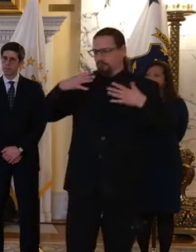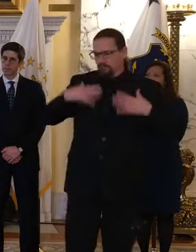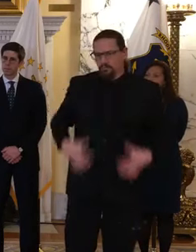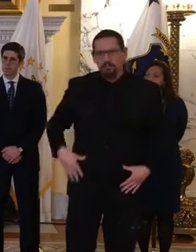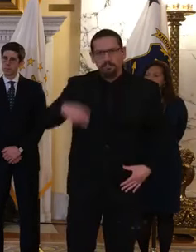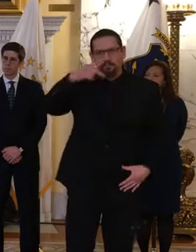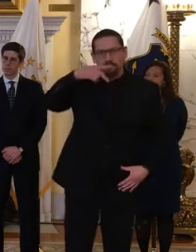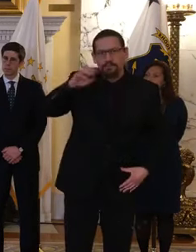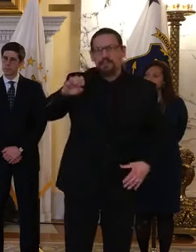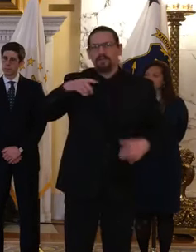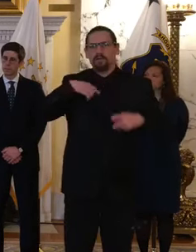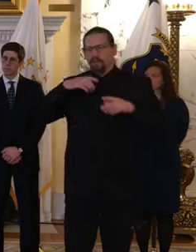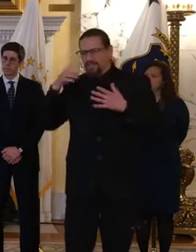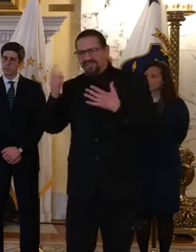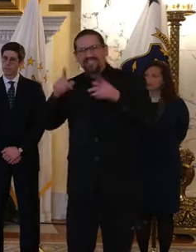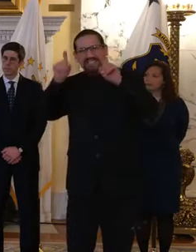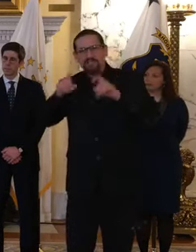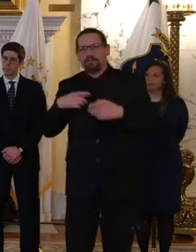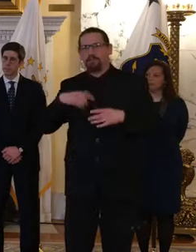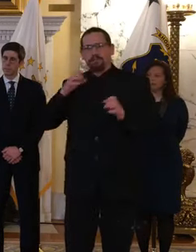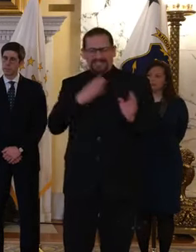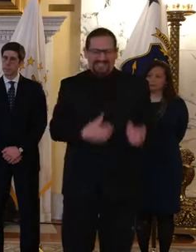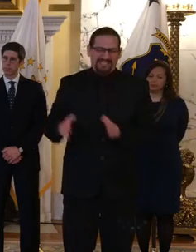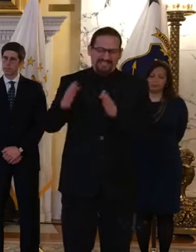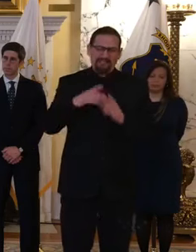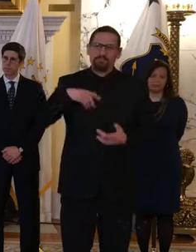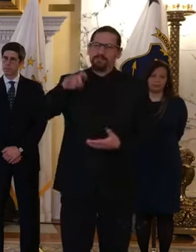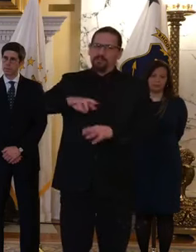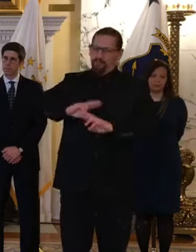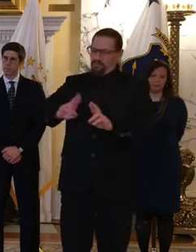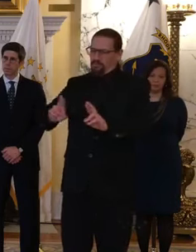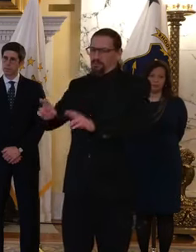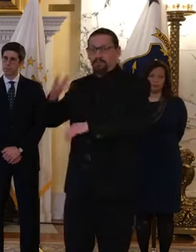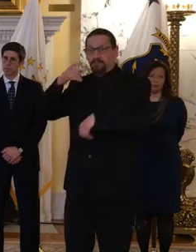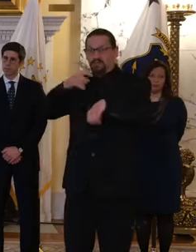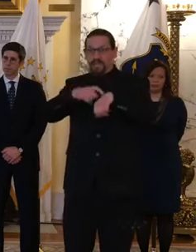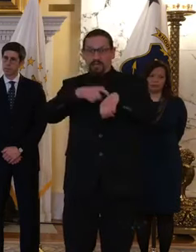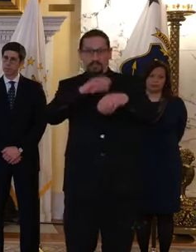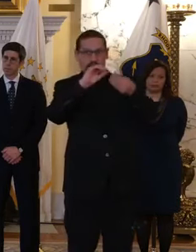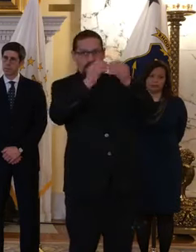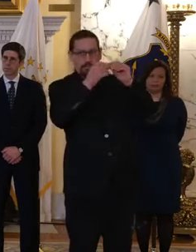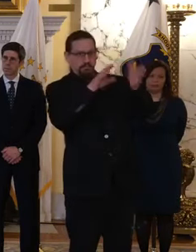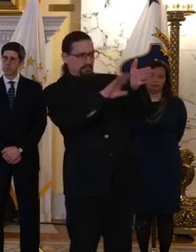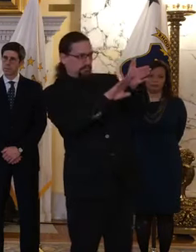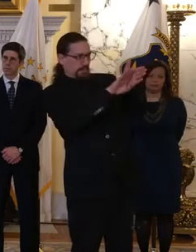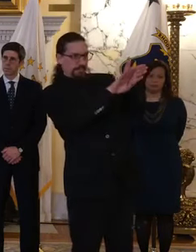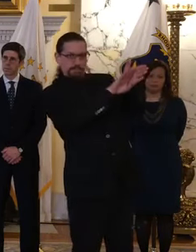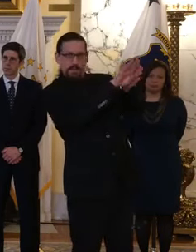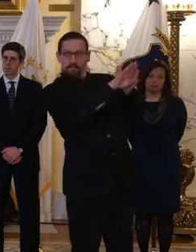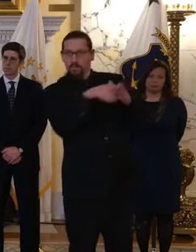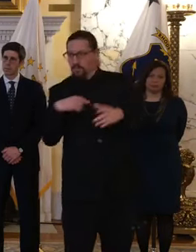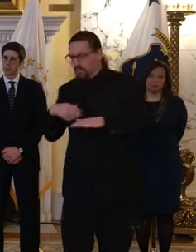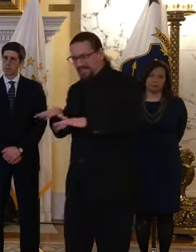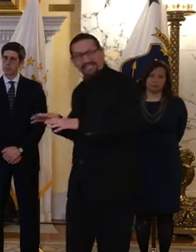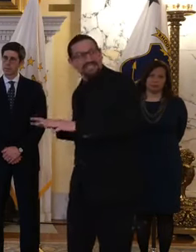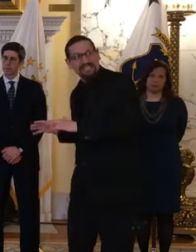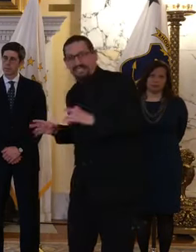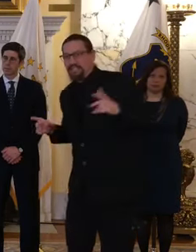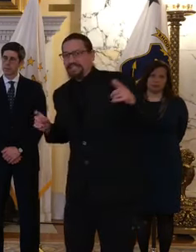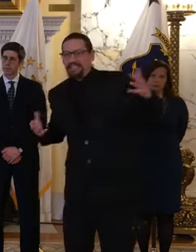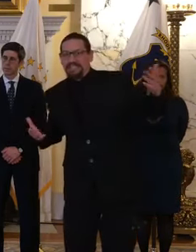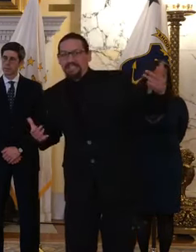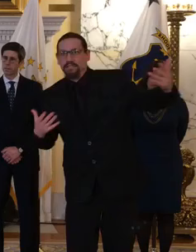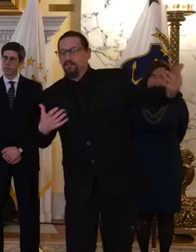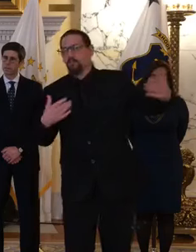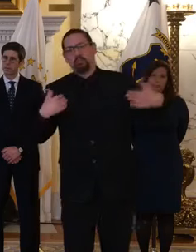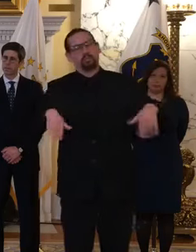stay-at-home order. We need 100% of people to do that. And as you're doing it, think about your